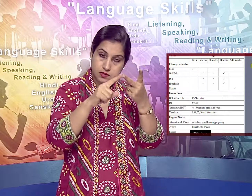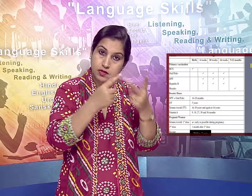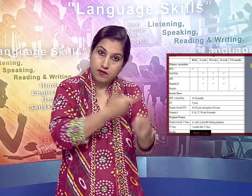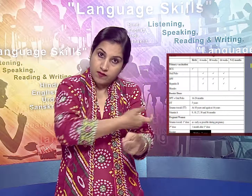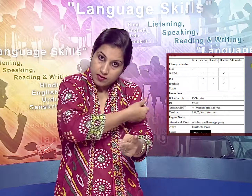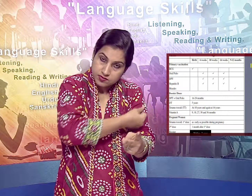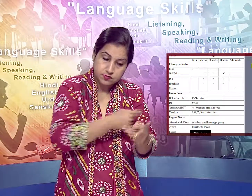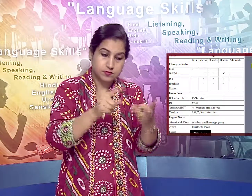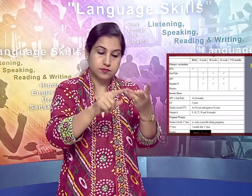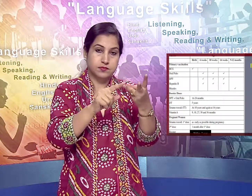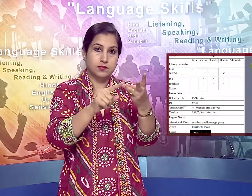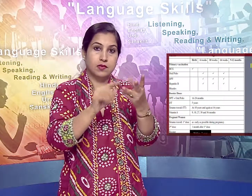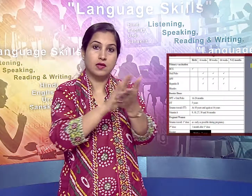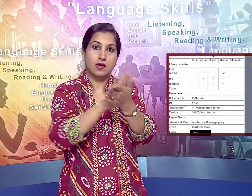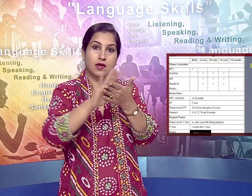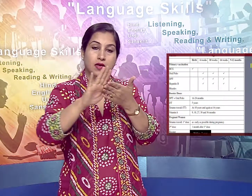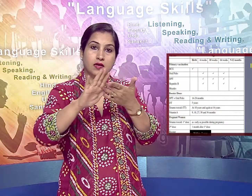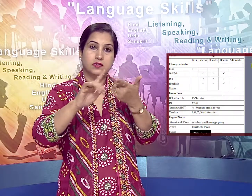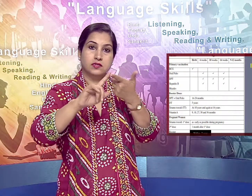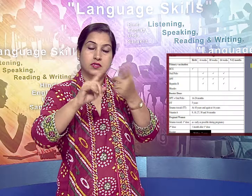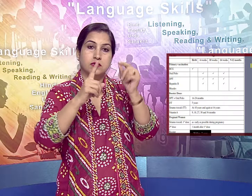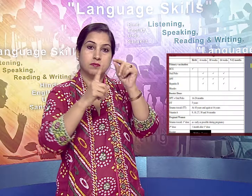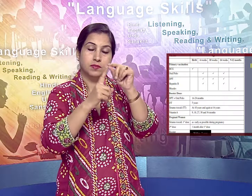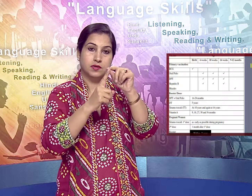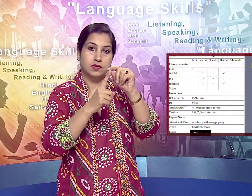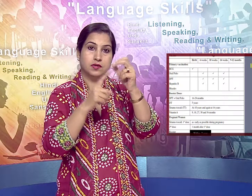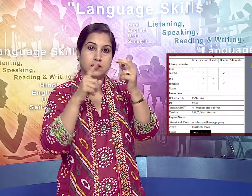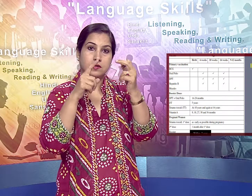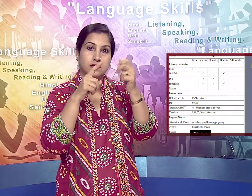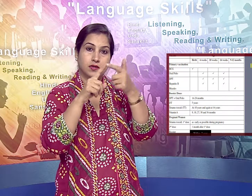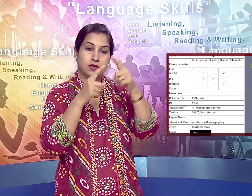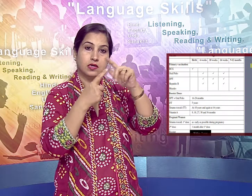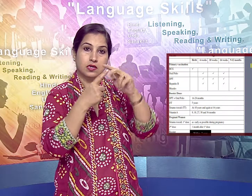DPT vaccine, and hepatitis B is given.